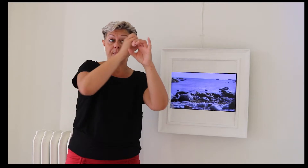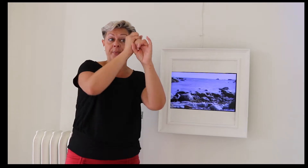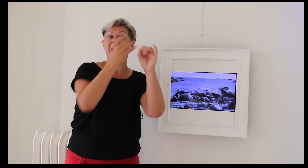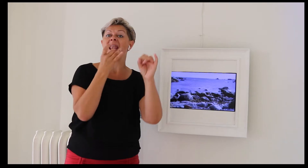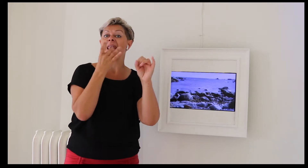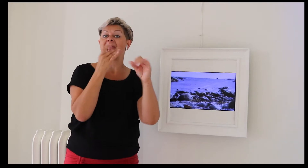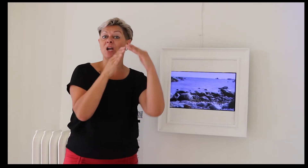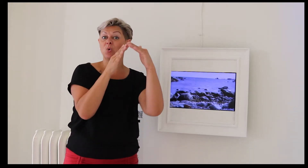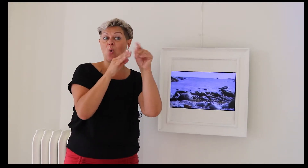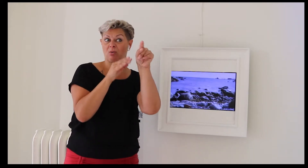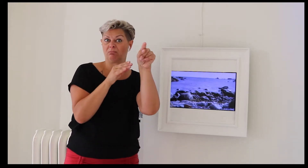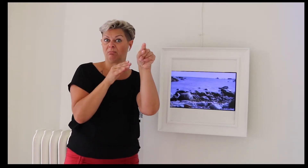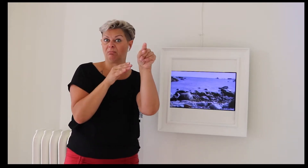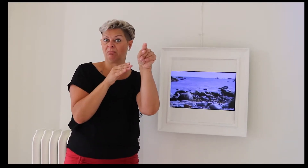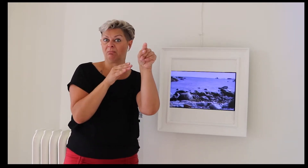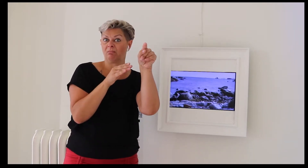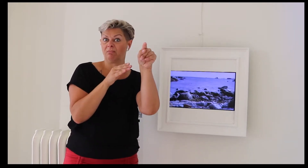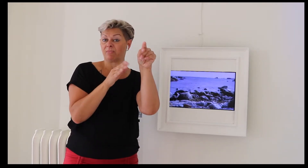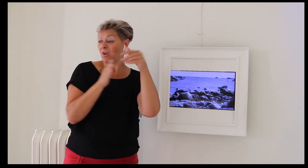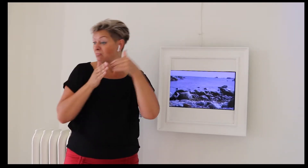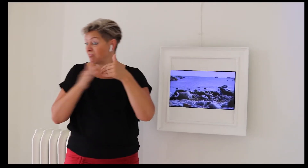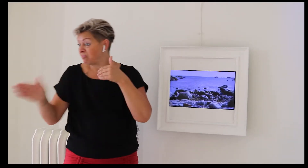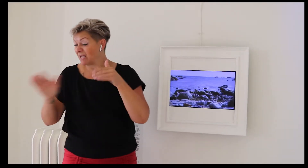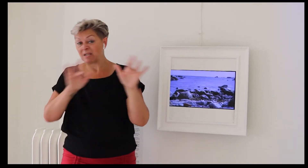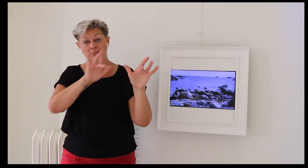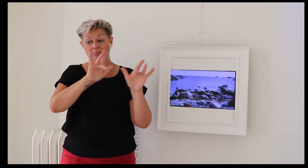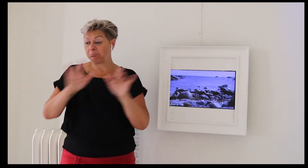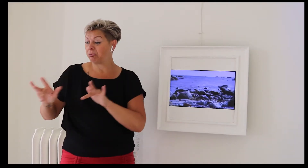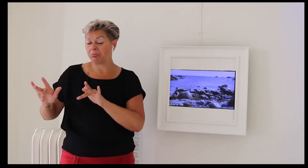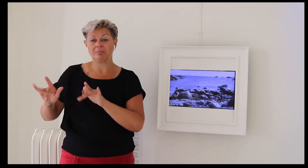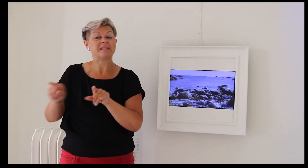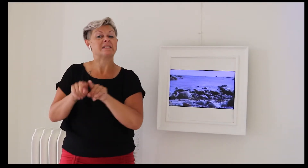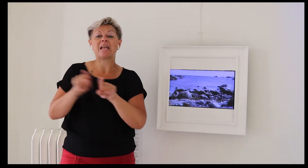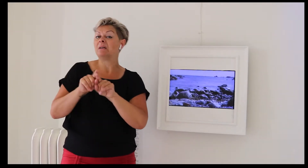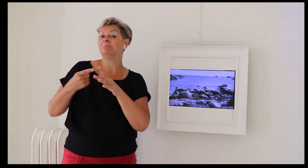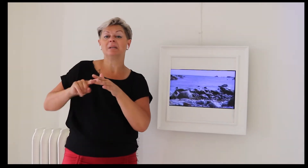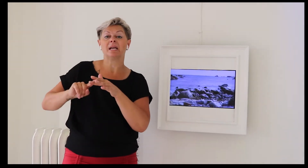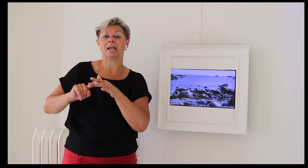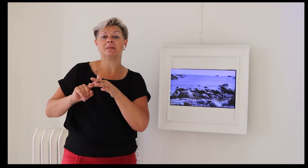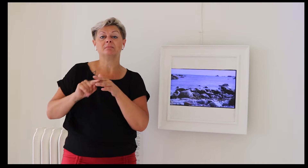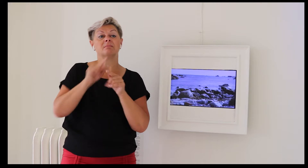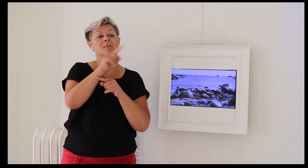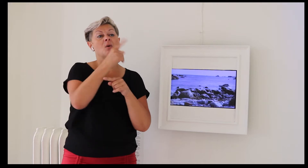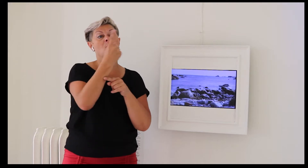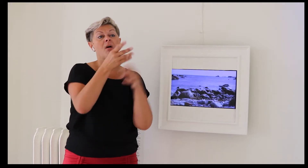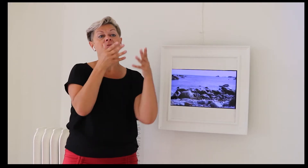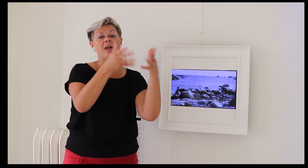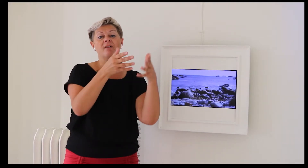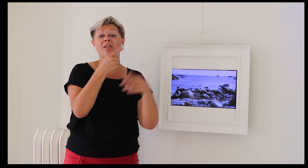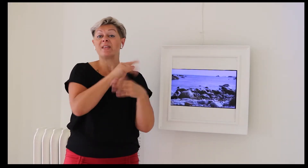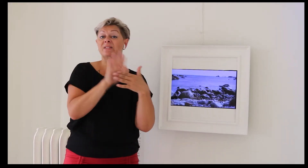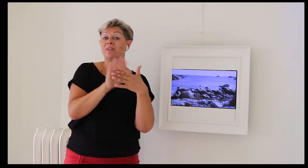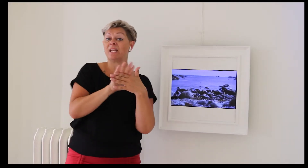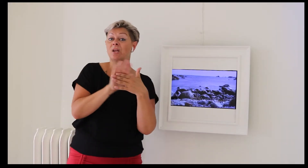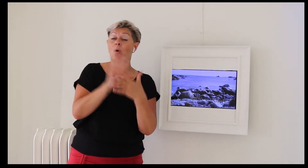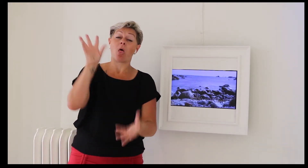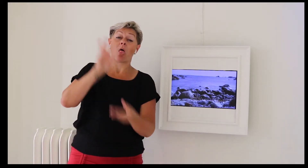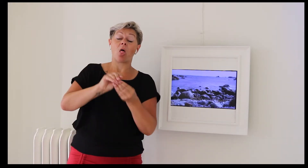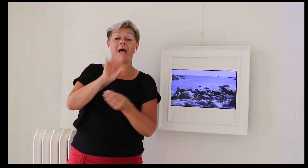in the corner. The rest of the screen blank, just as it was in the beginning. This video is 8